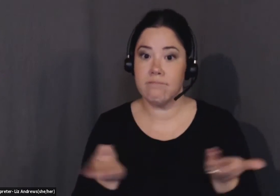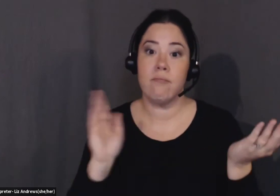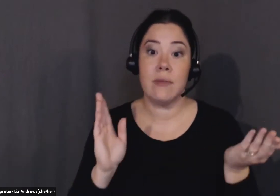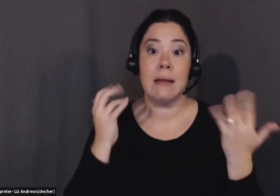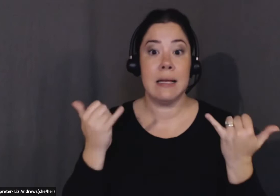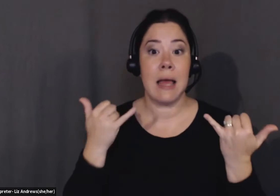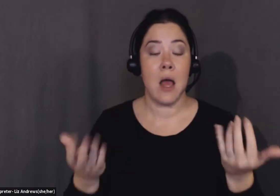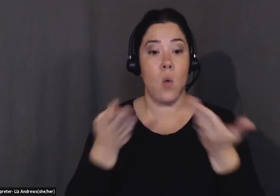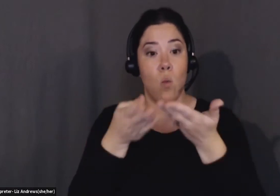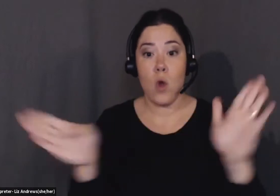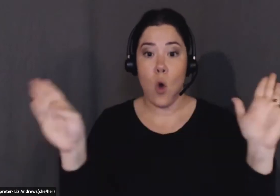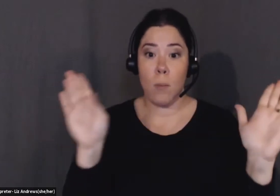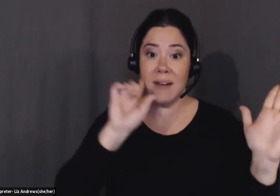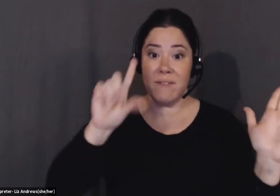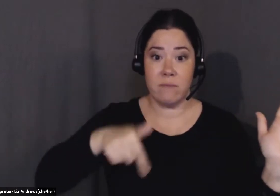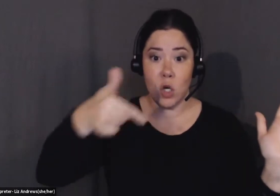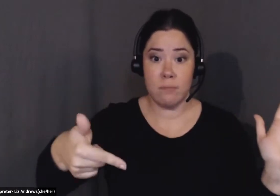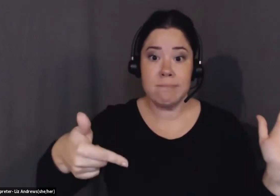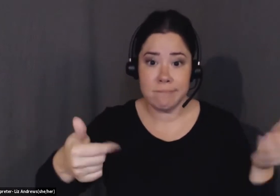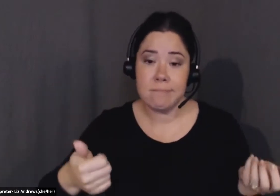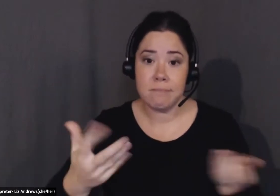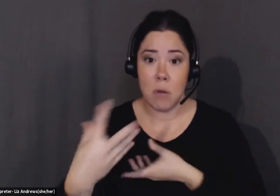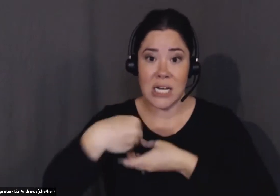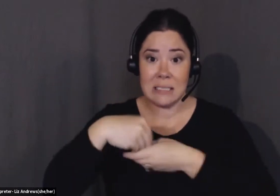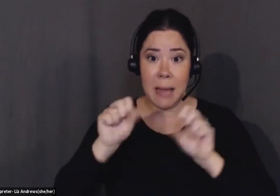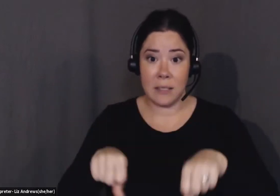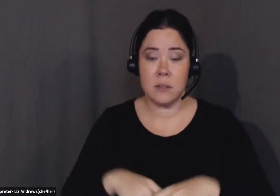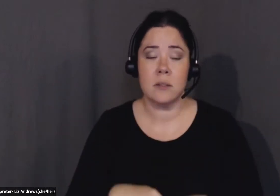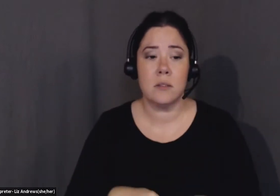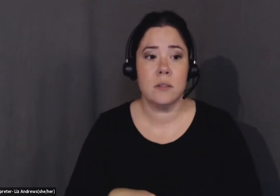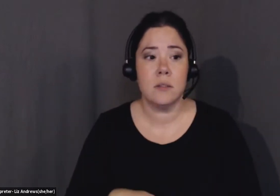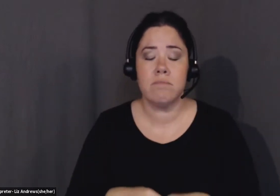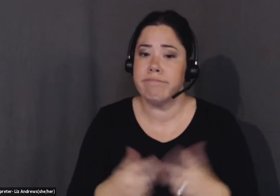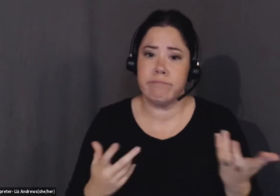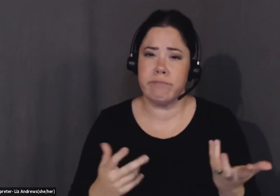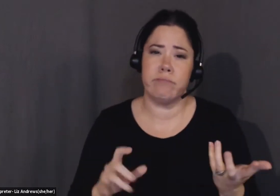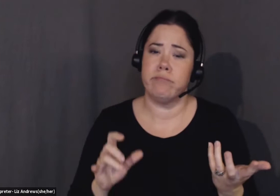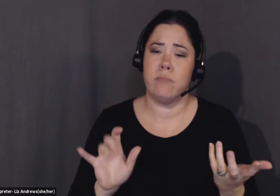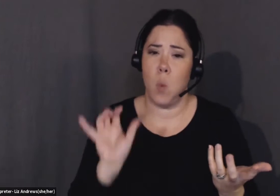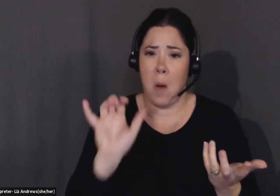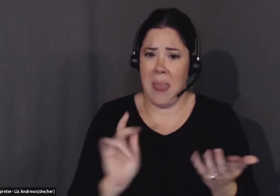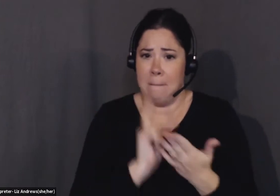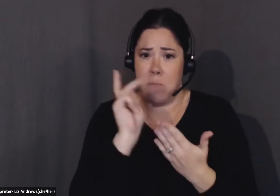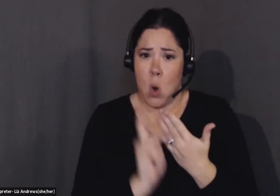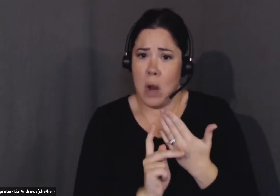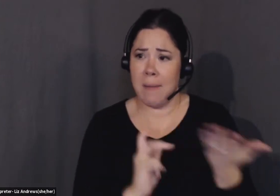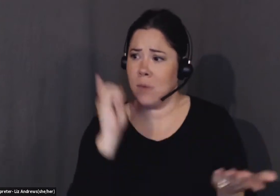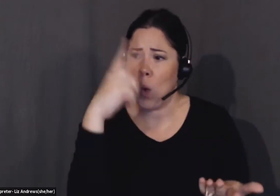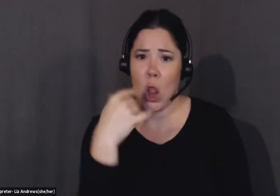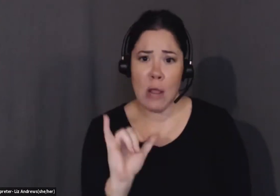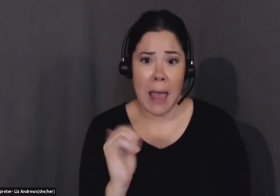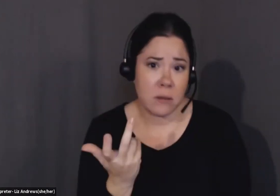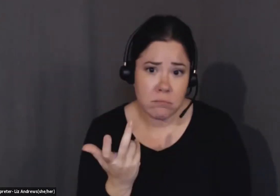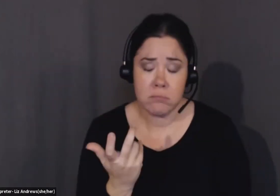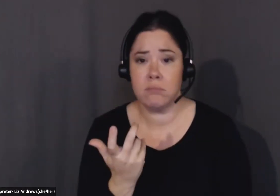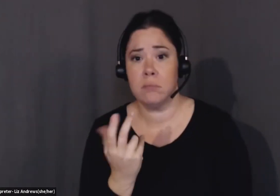up for you to participate. What would the program look like? Based on what you heard us say, based